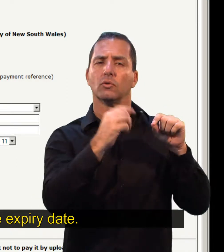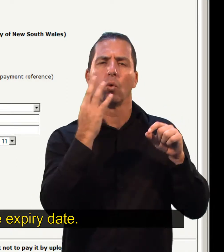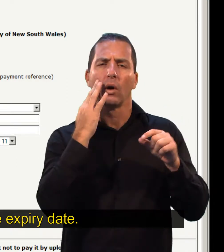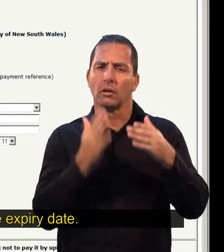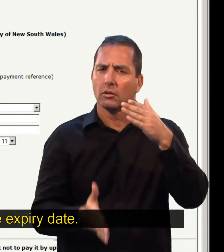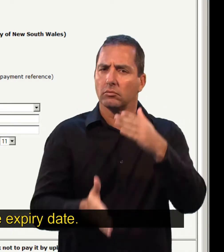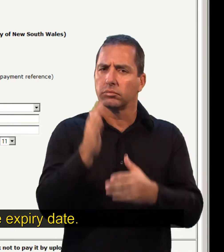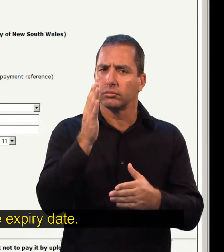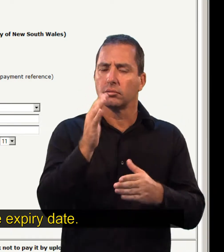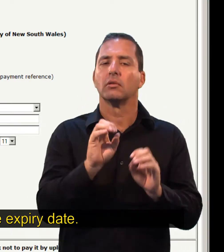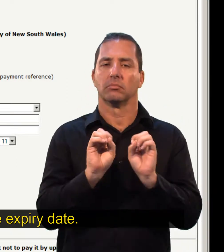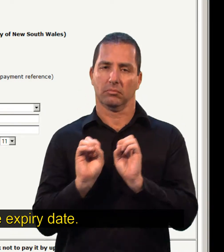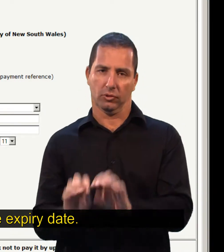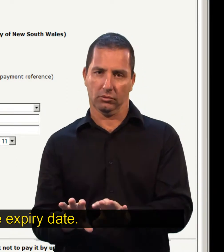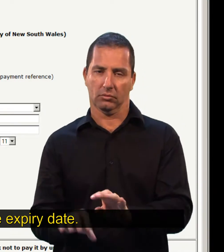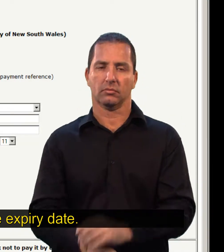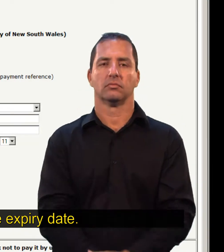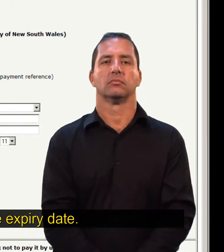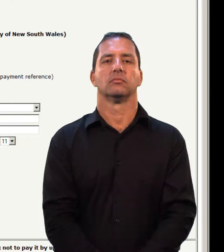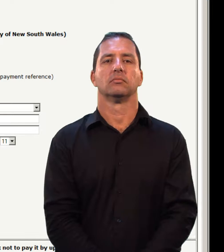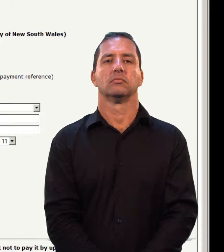Fill in the expiry date.